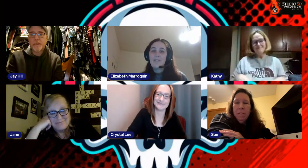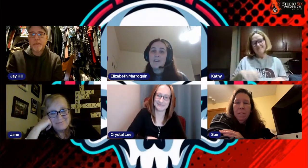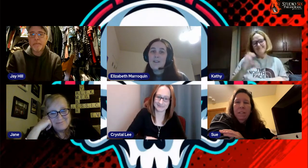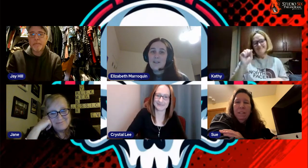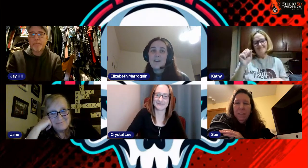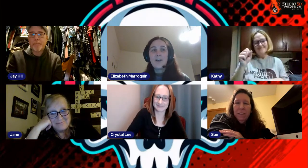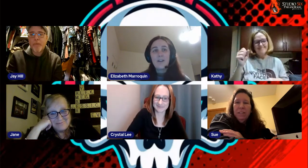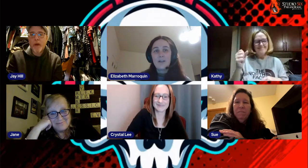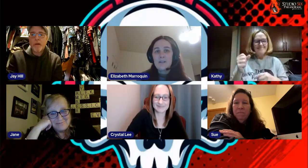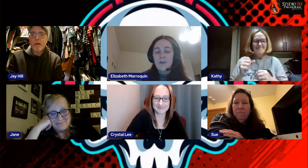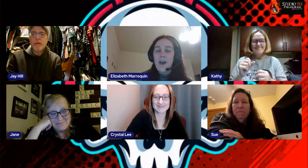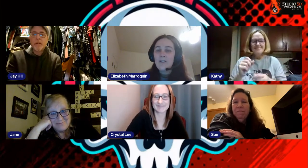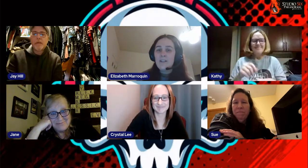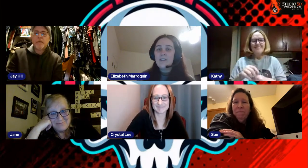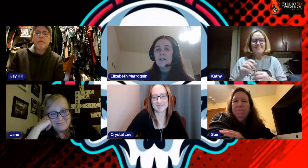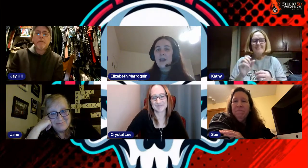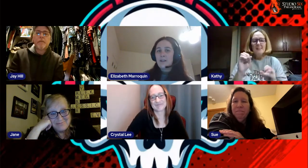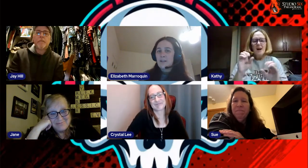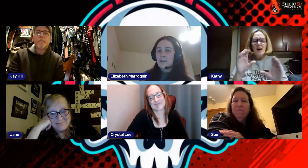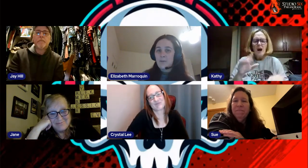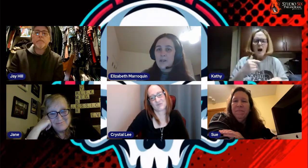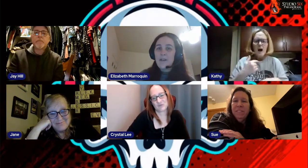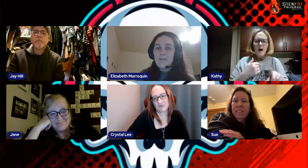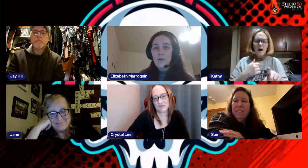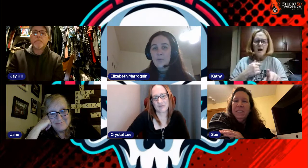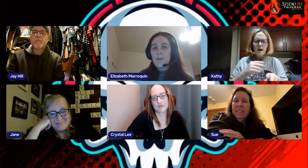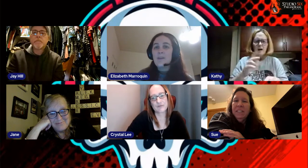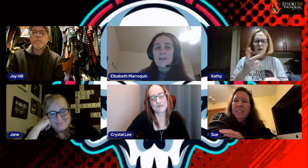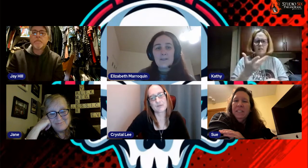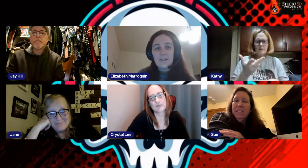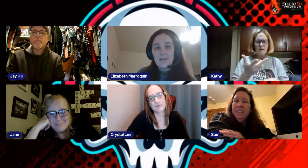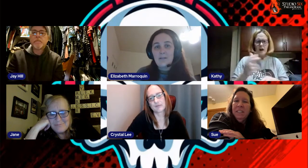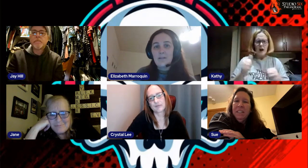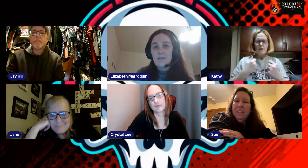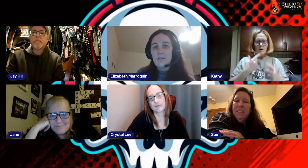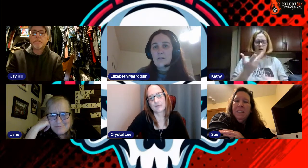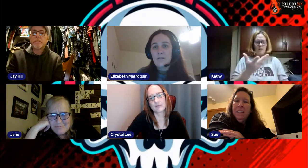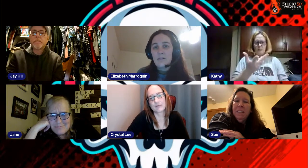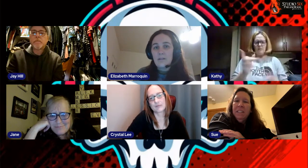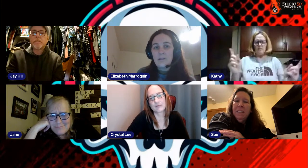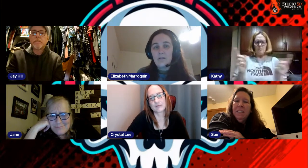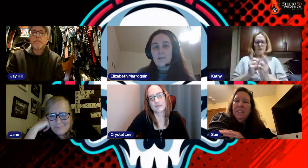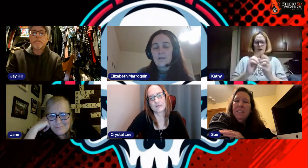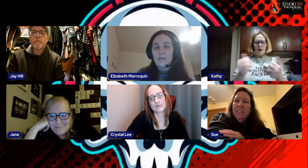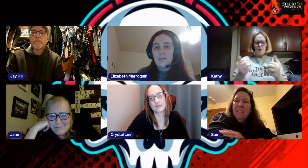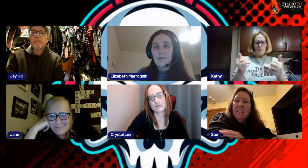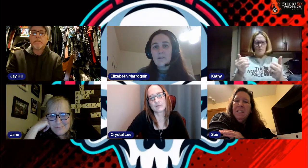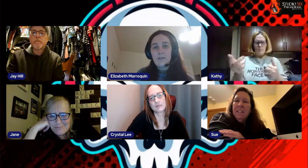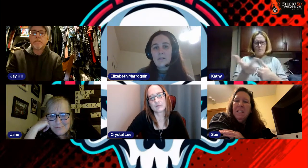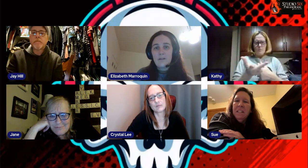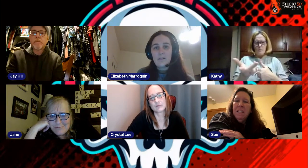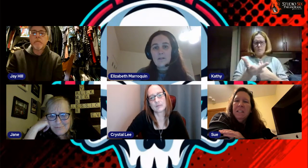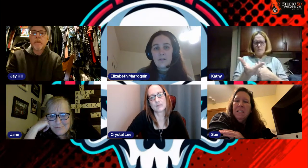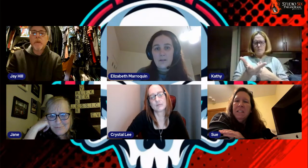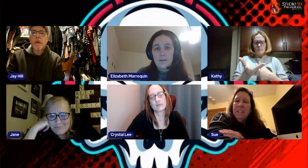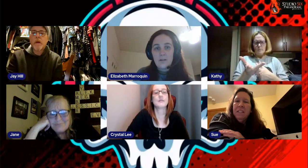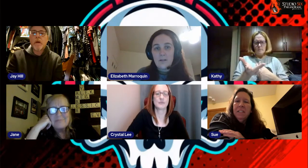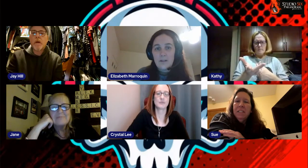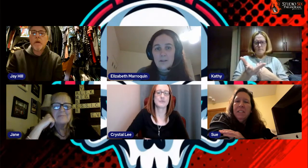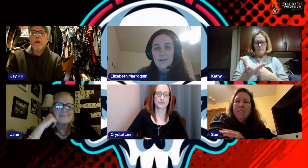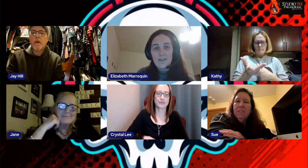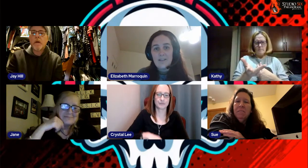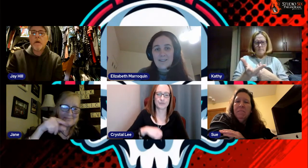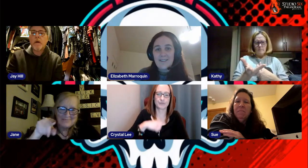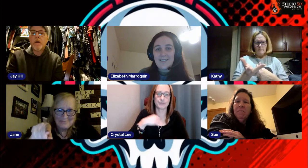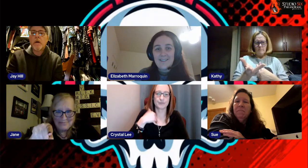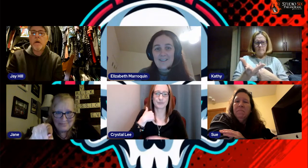Yeah. So how did the three of you meet? How did you meet? How?